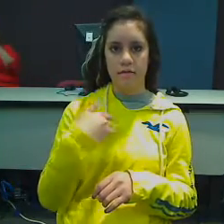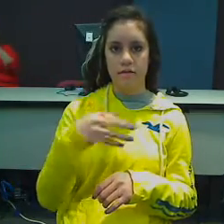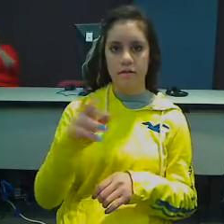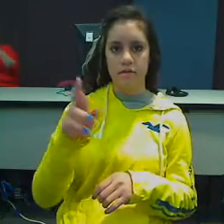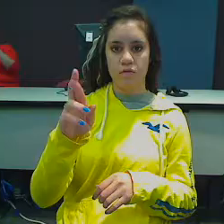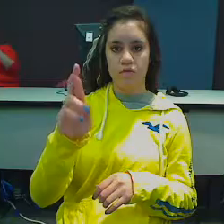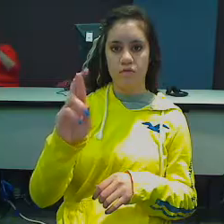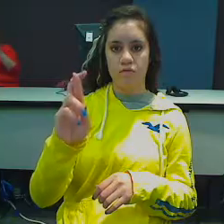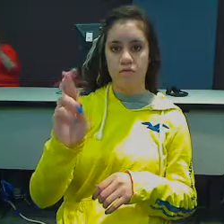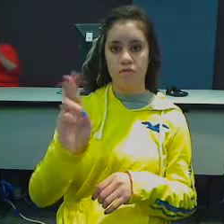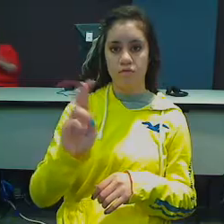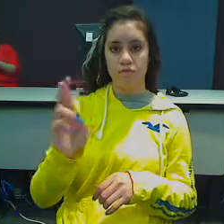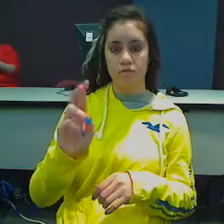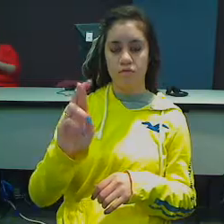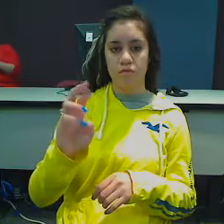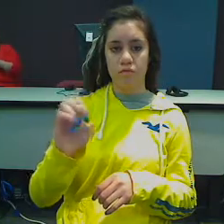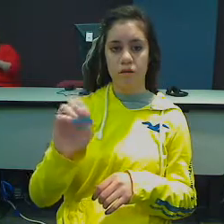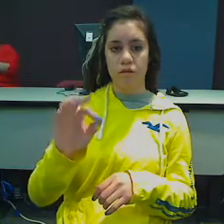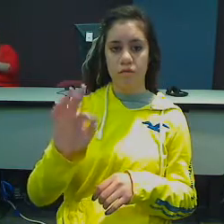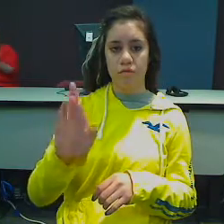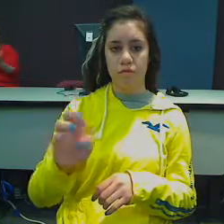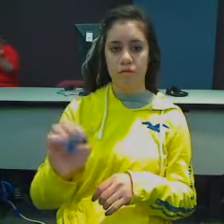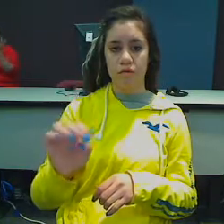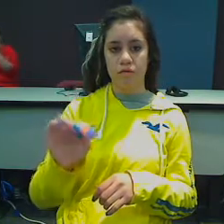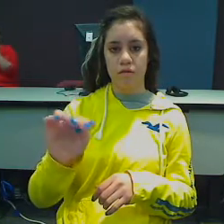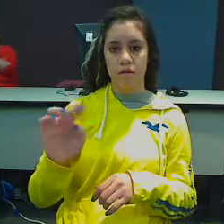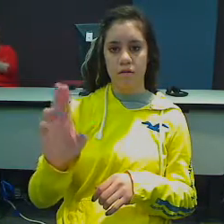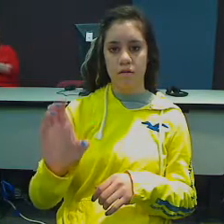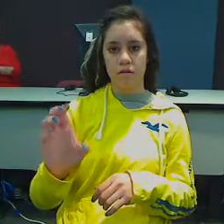Every 24 hours, it makes a complete spin. That's how we